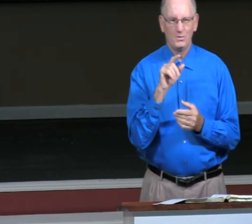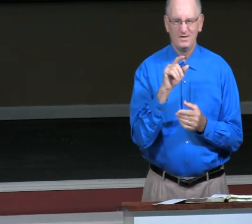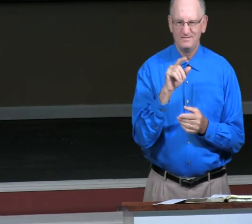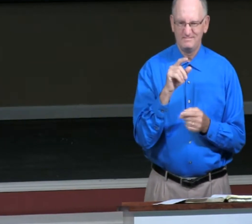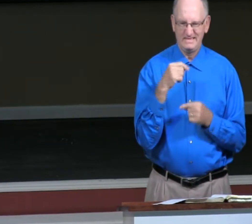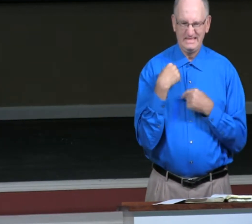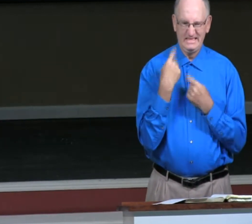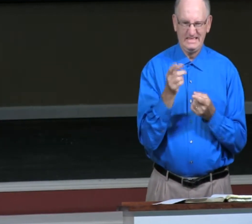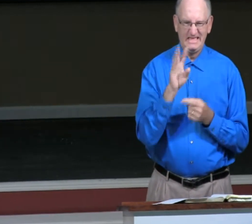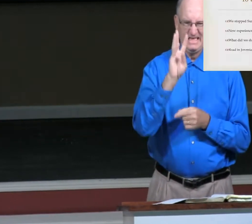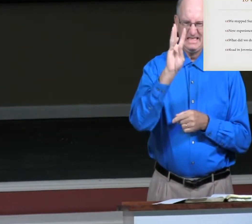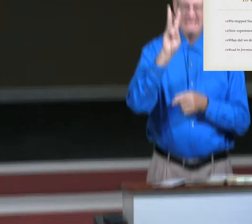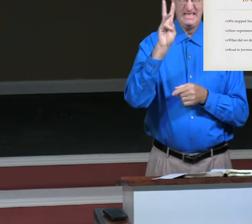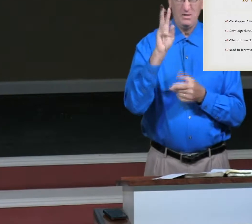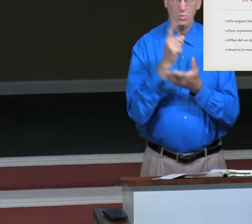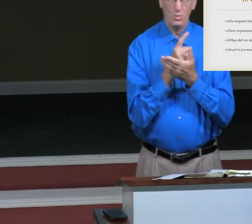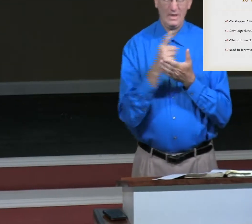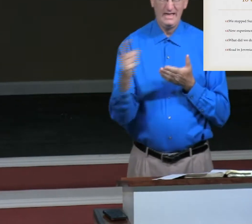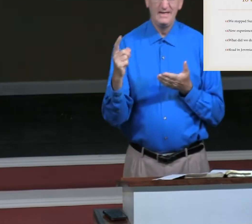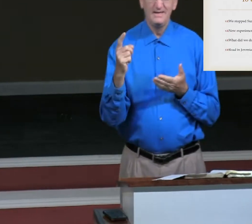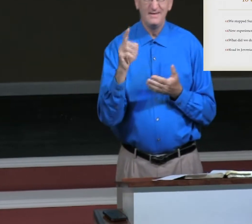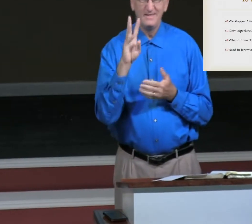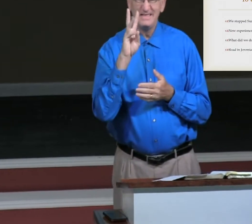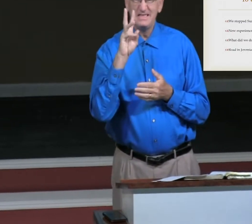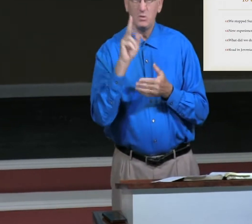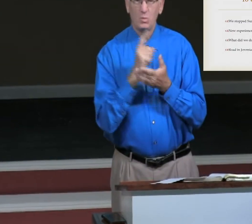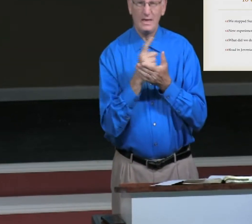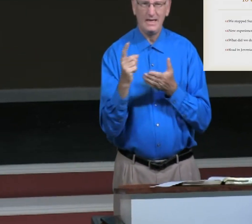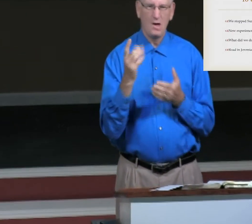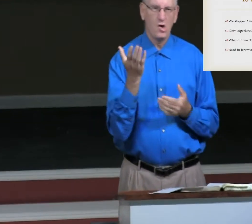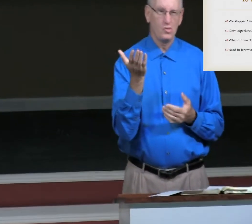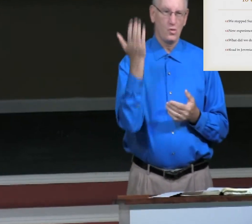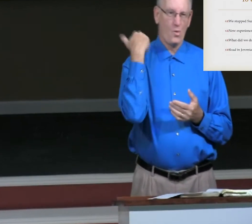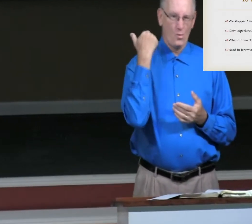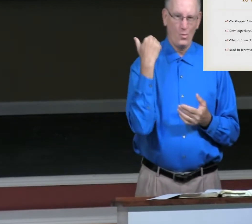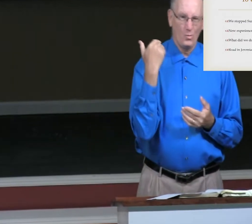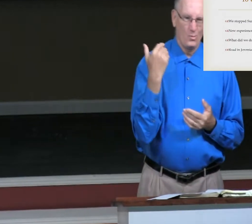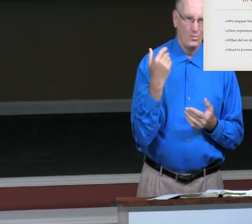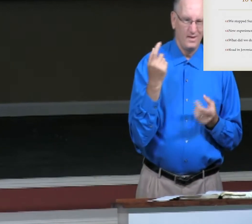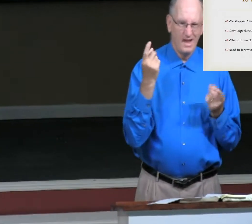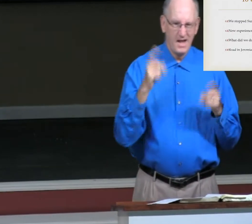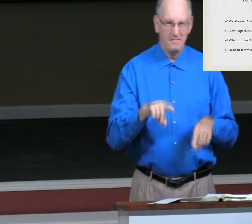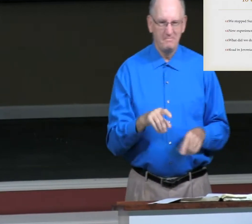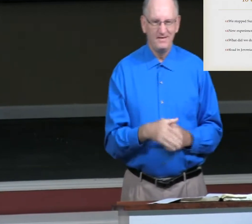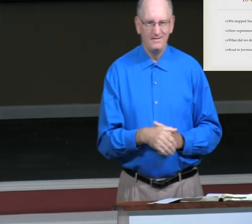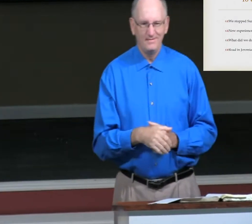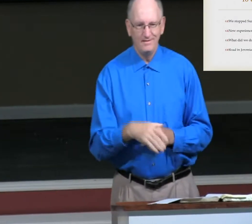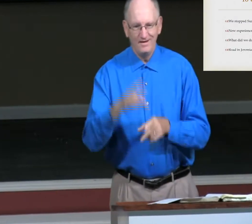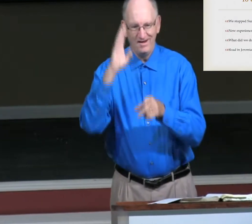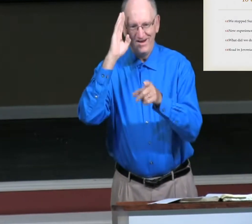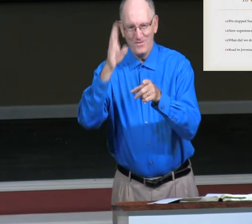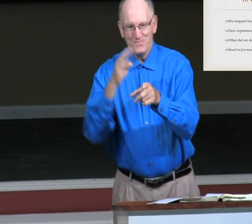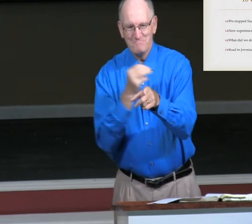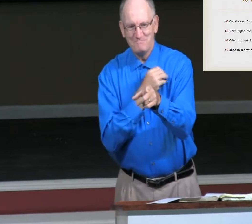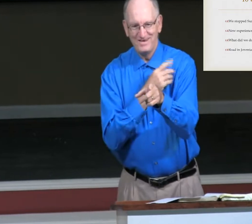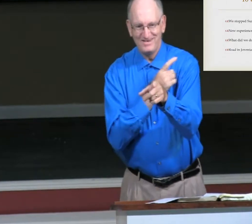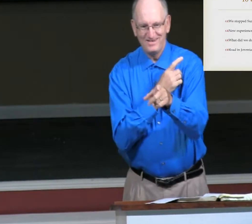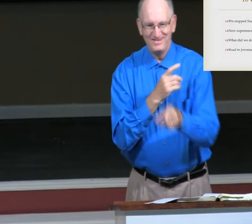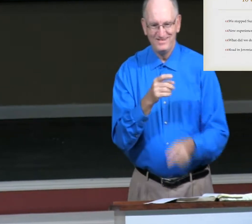that we stopped for 16 weeks? 16 weeks ago, when the whole COVID